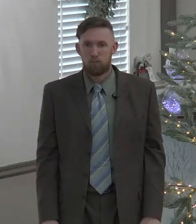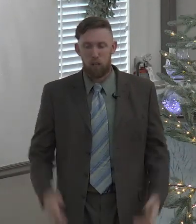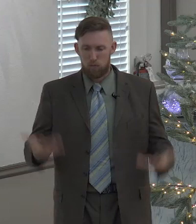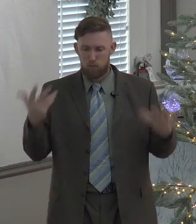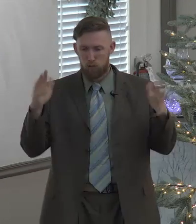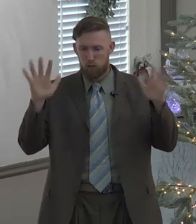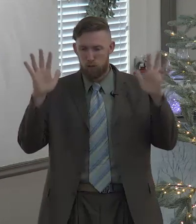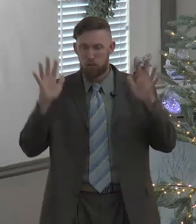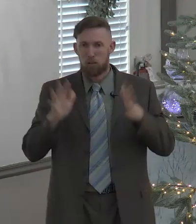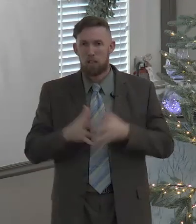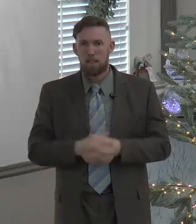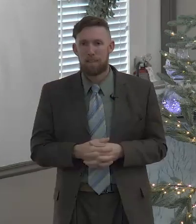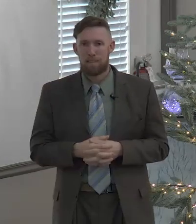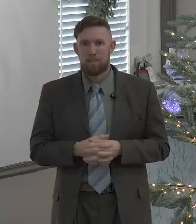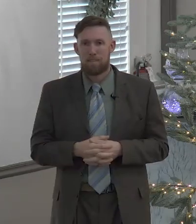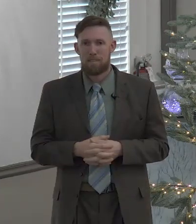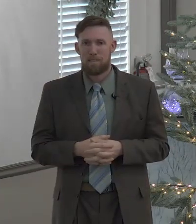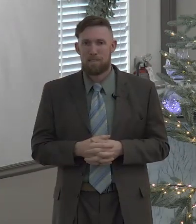Well, it's all done.